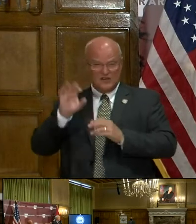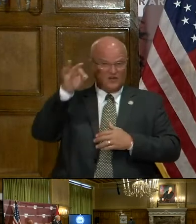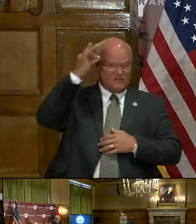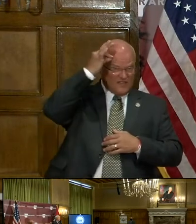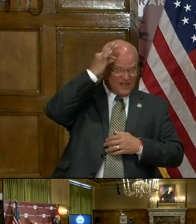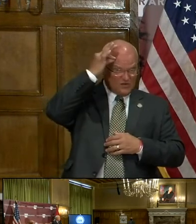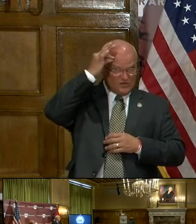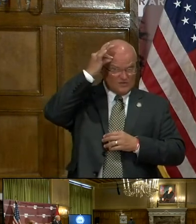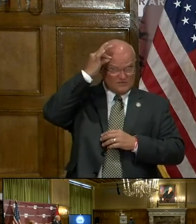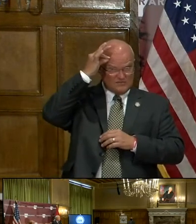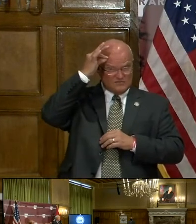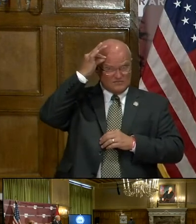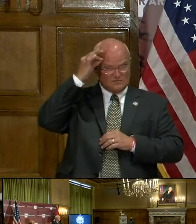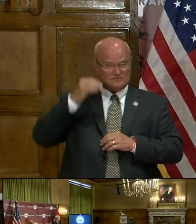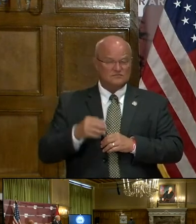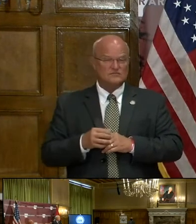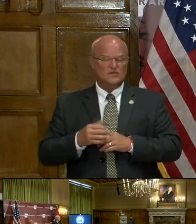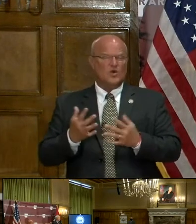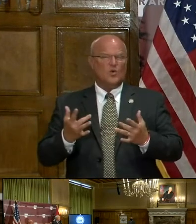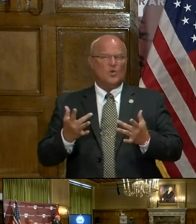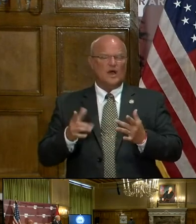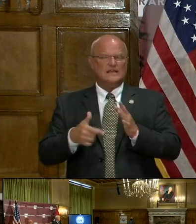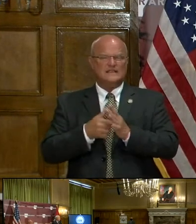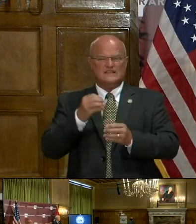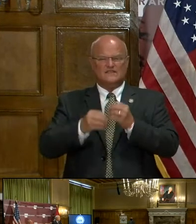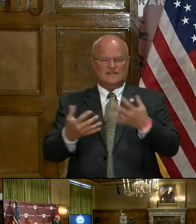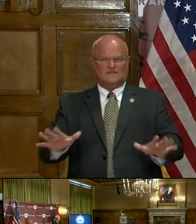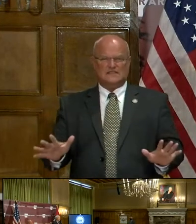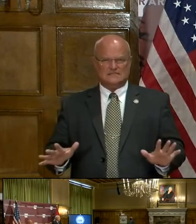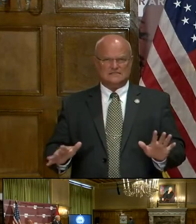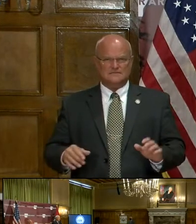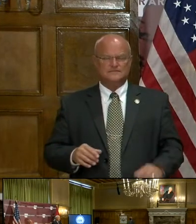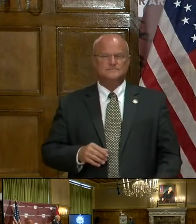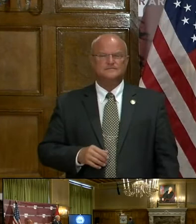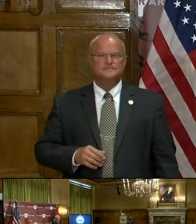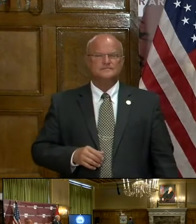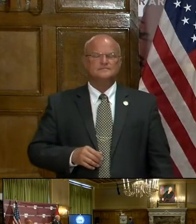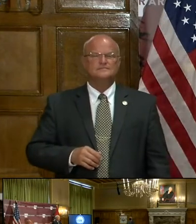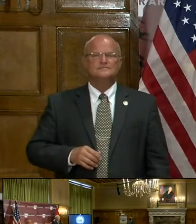federal government? Why isn't this fixed?